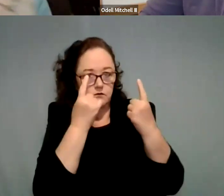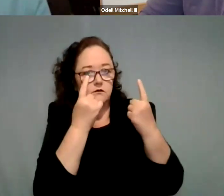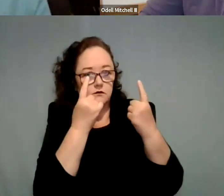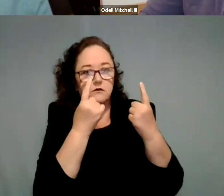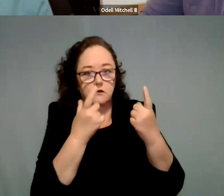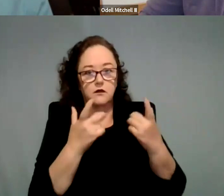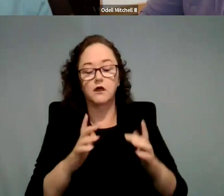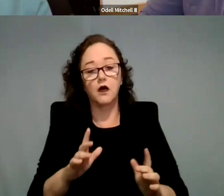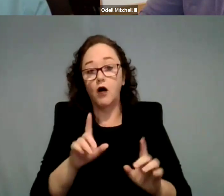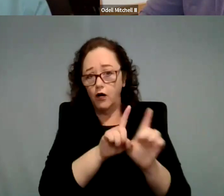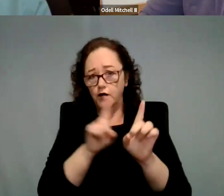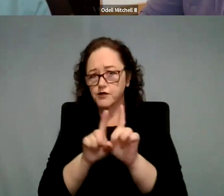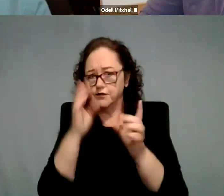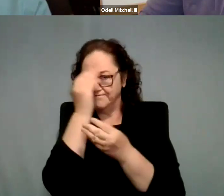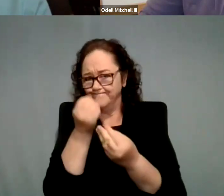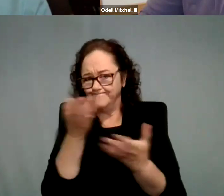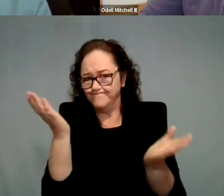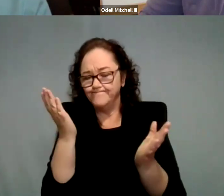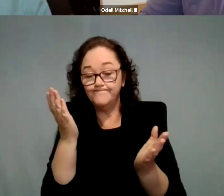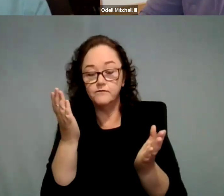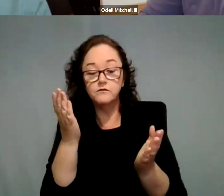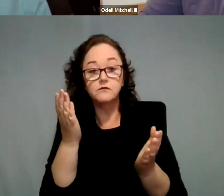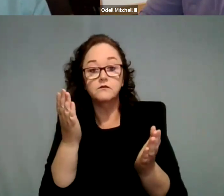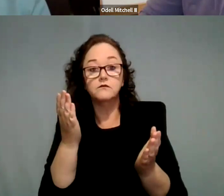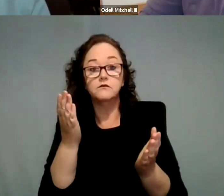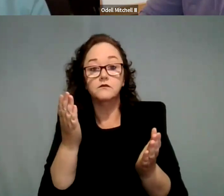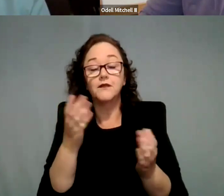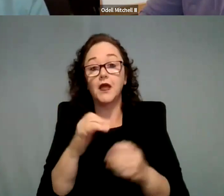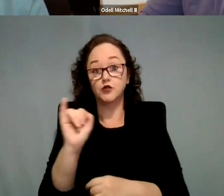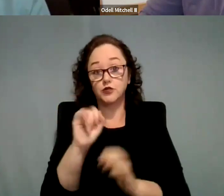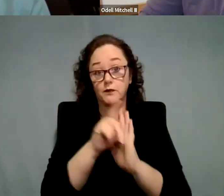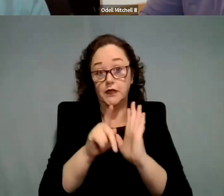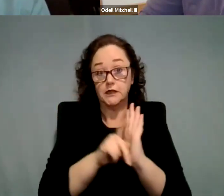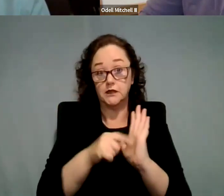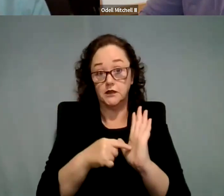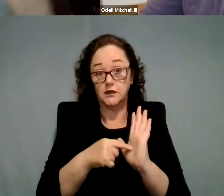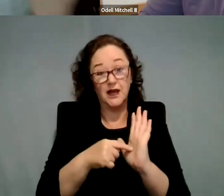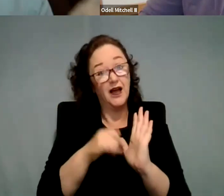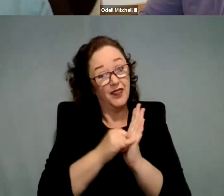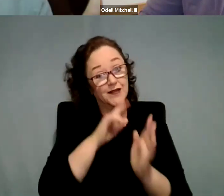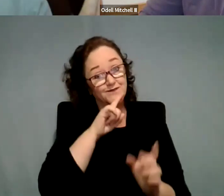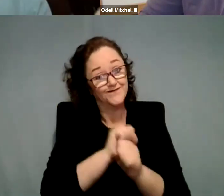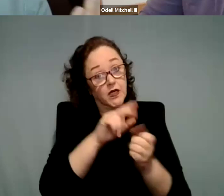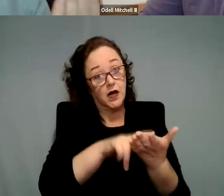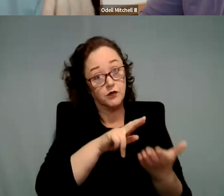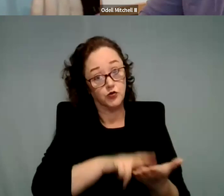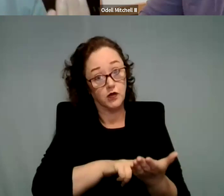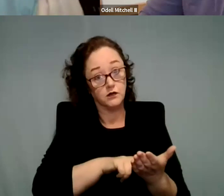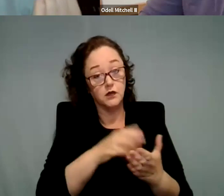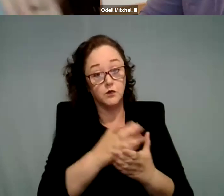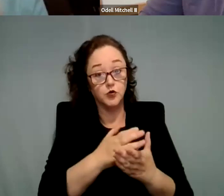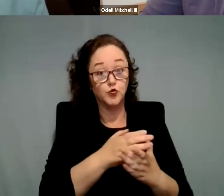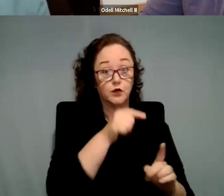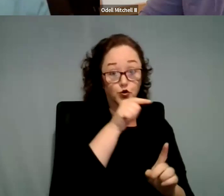also say that a insurance policy is actually a contract between you, the insured, and